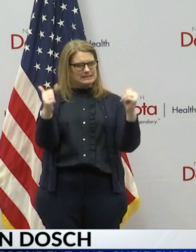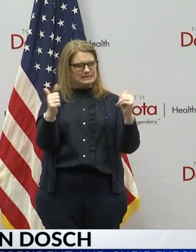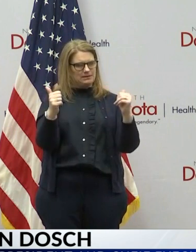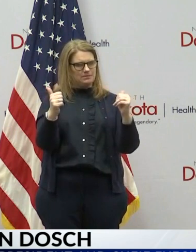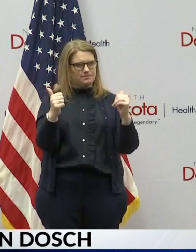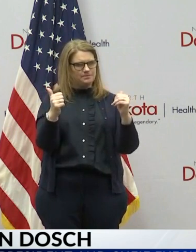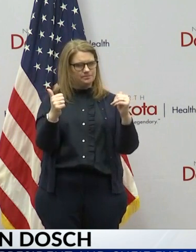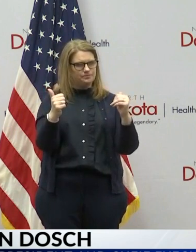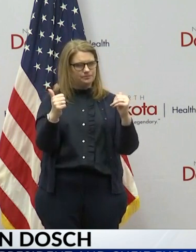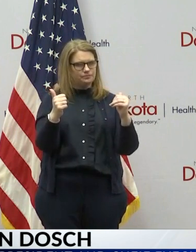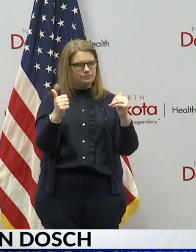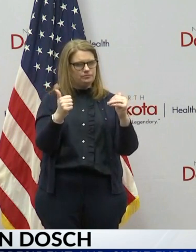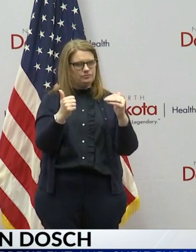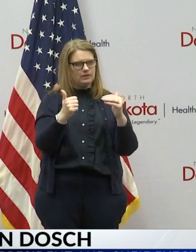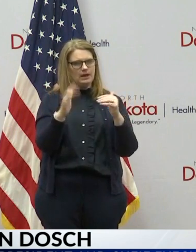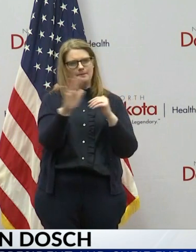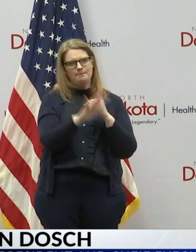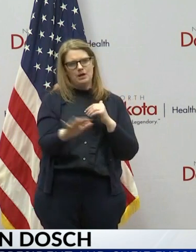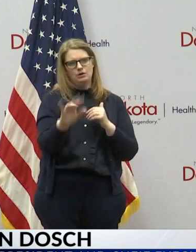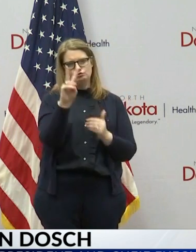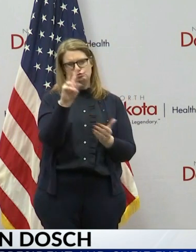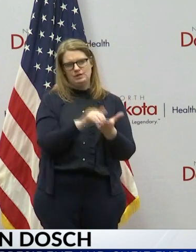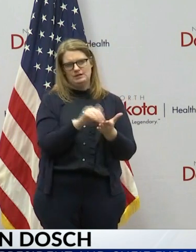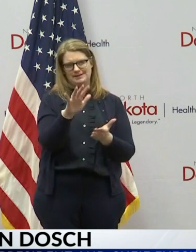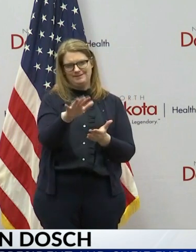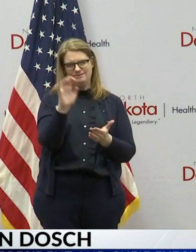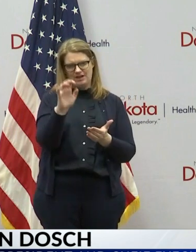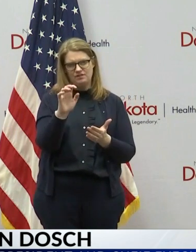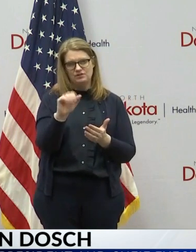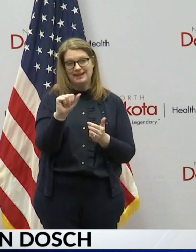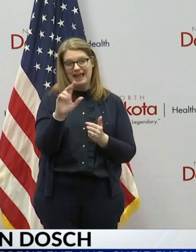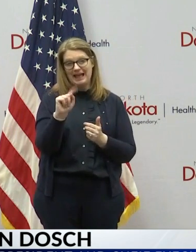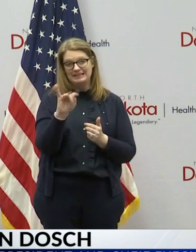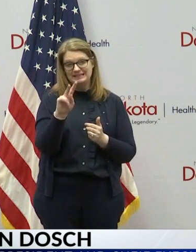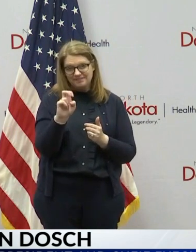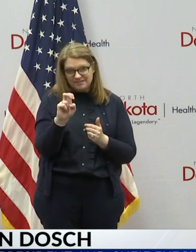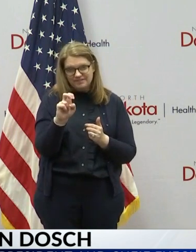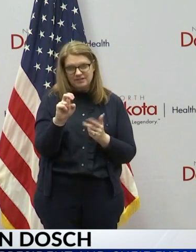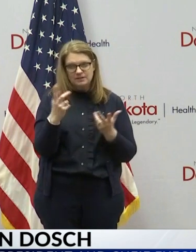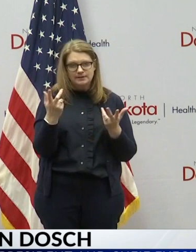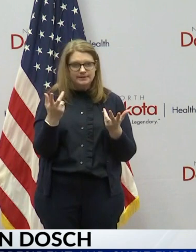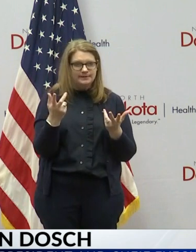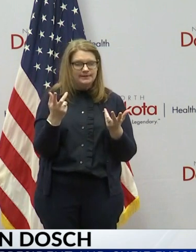tracks today about 2,500 active cases, active